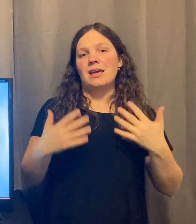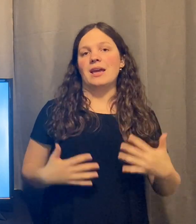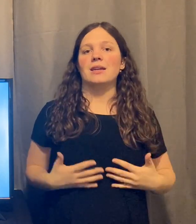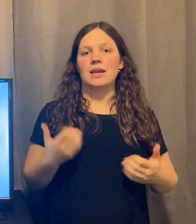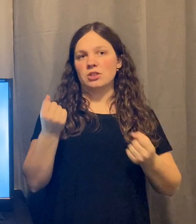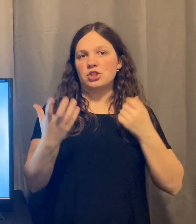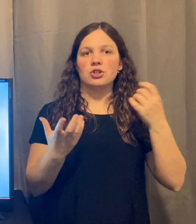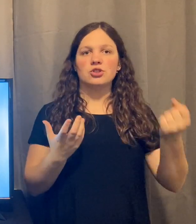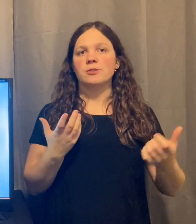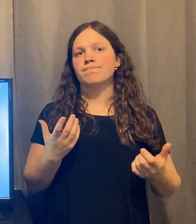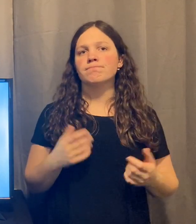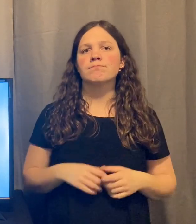and gestures.